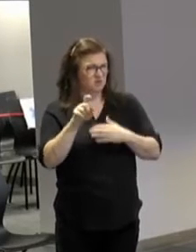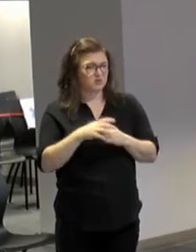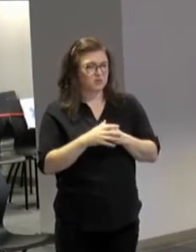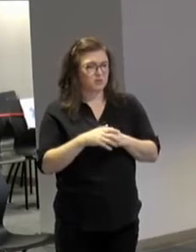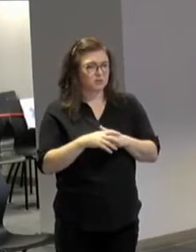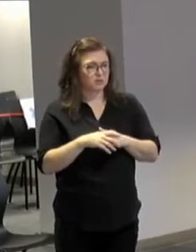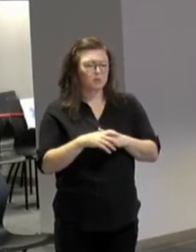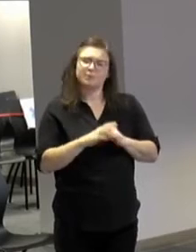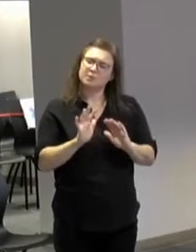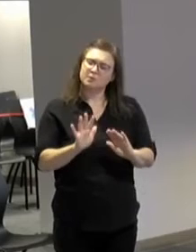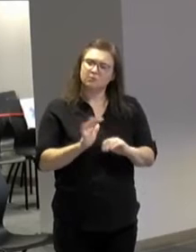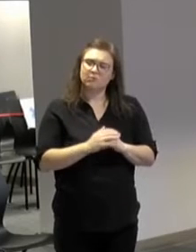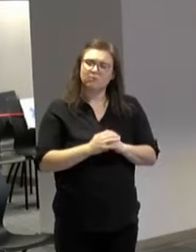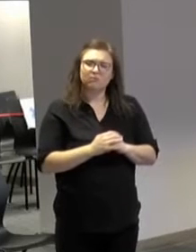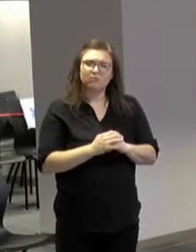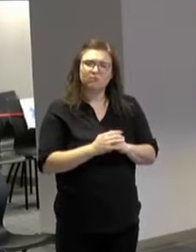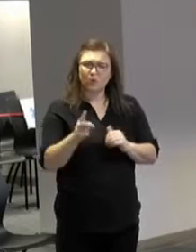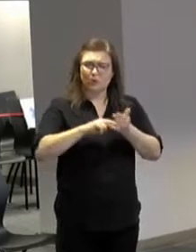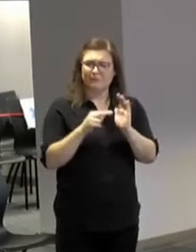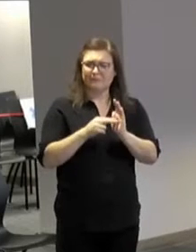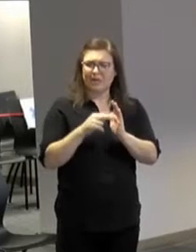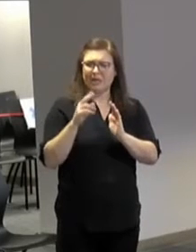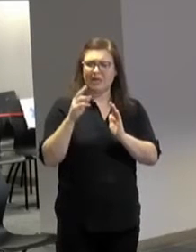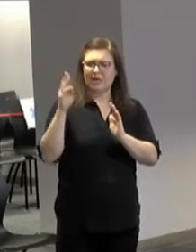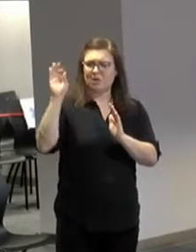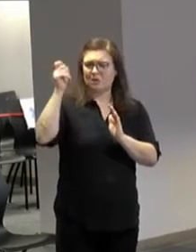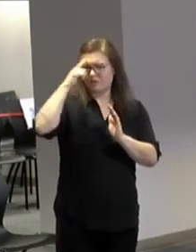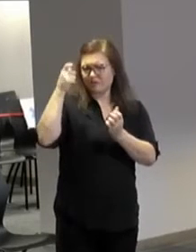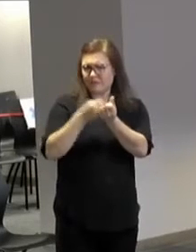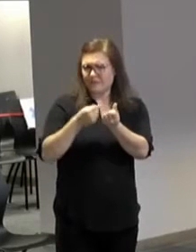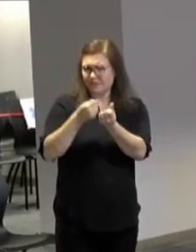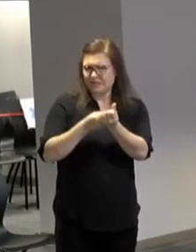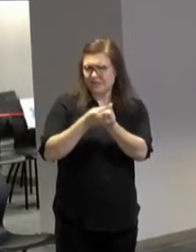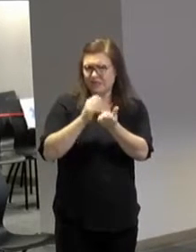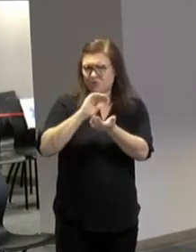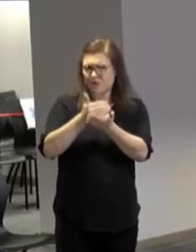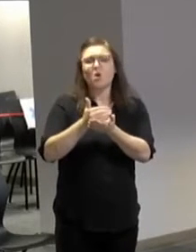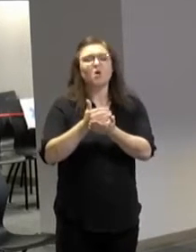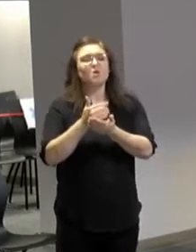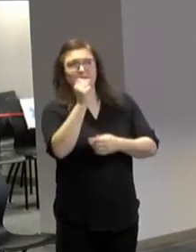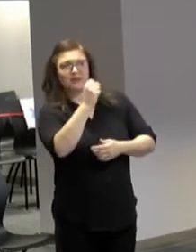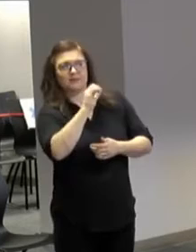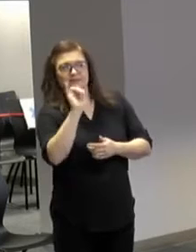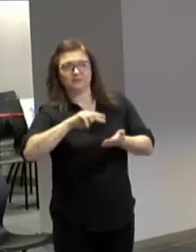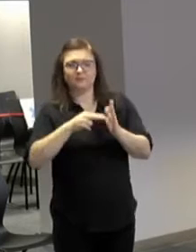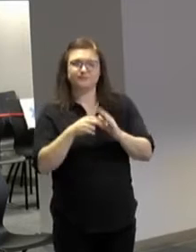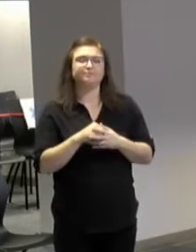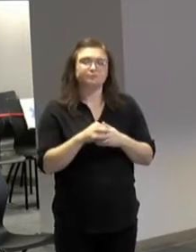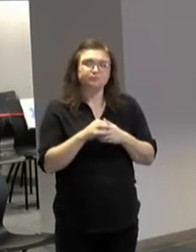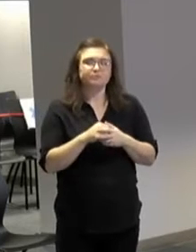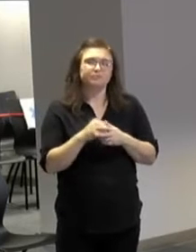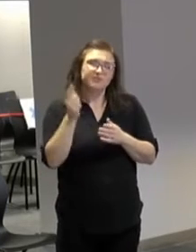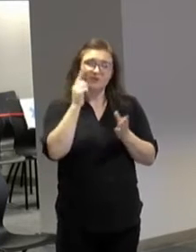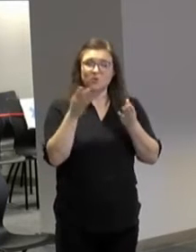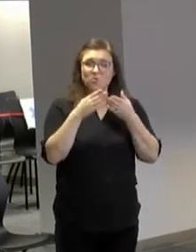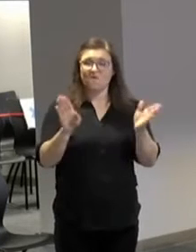Do you mean the subsidy level? Yes. Yes. So we, in terms of the overall subsidy for the